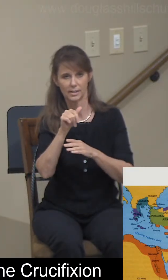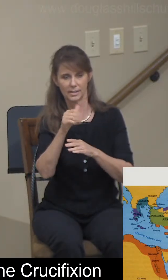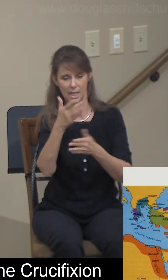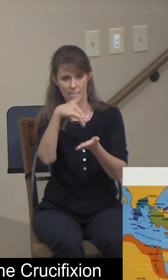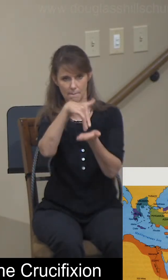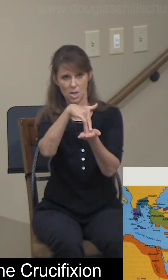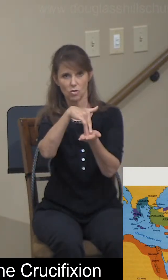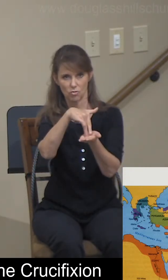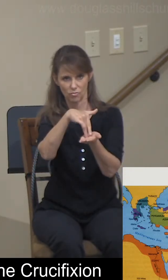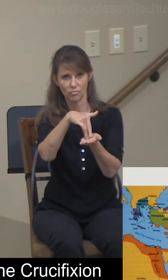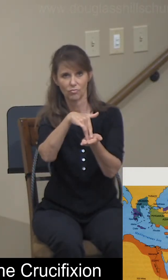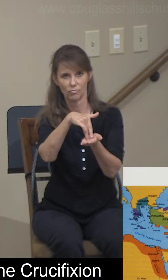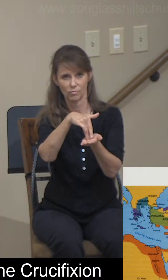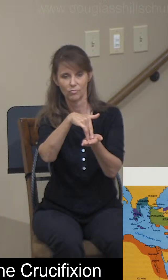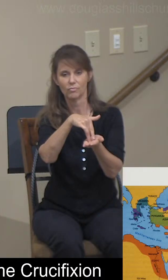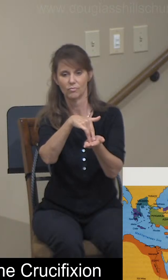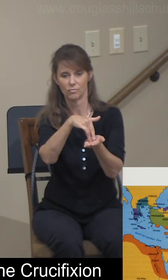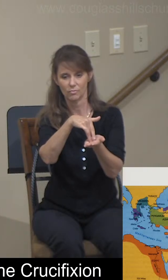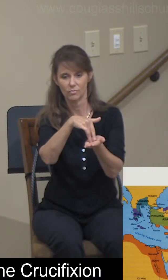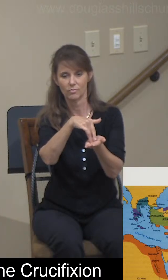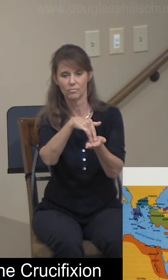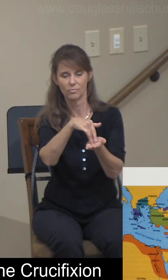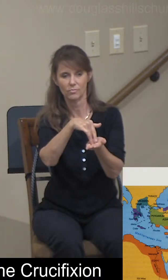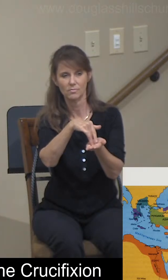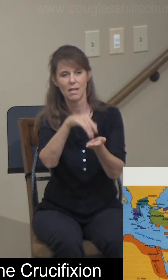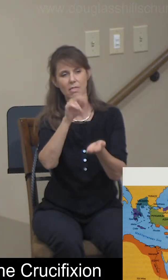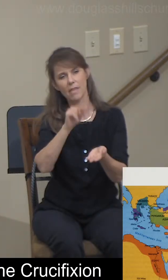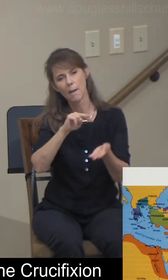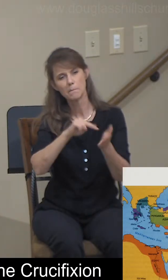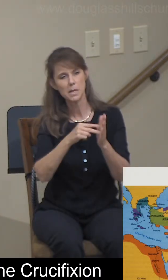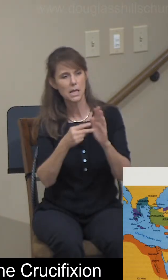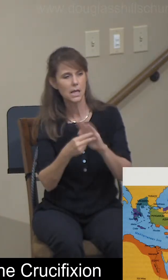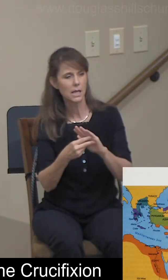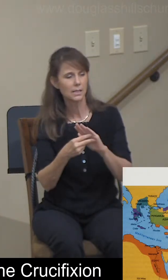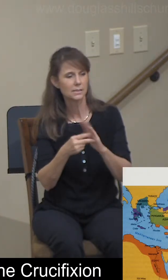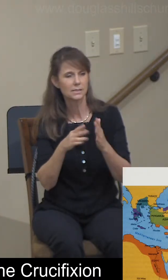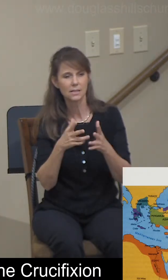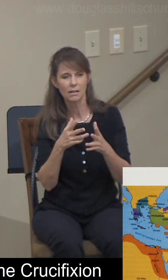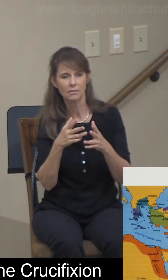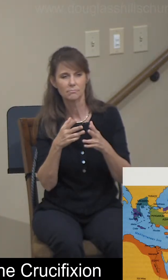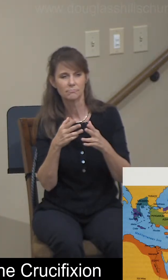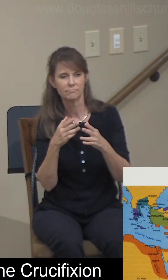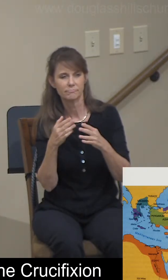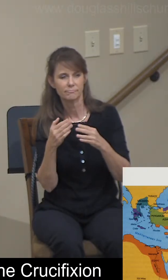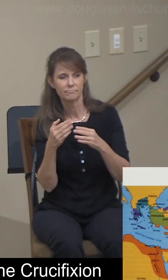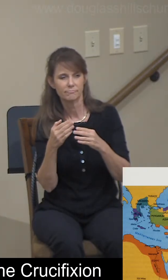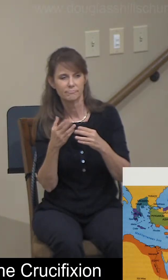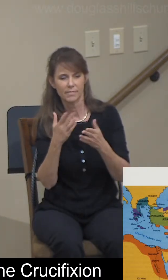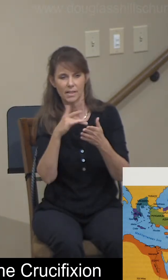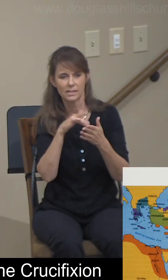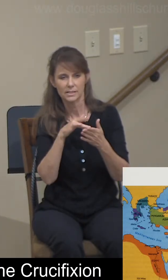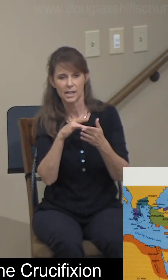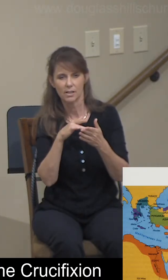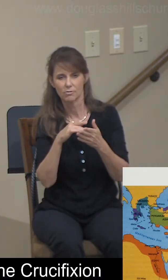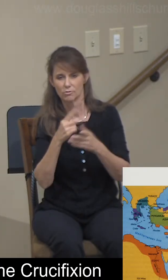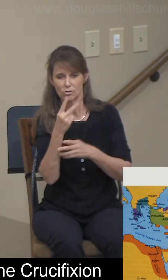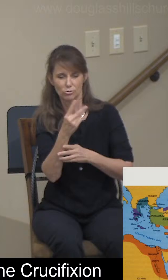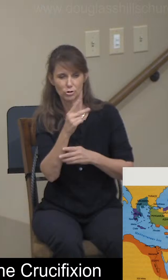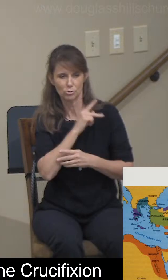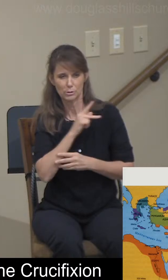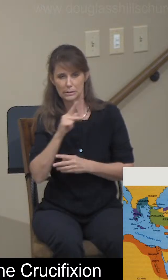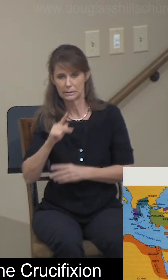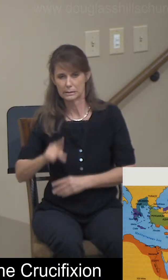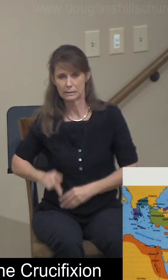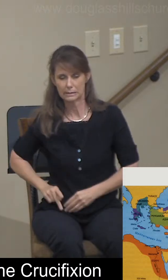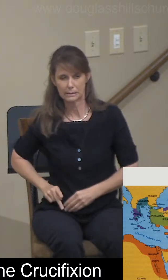that crossroads meant that it was sort of a battle point. It was where the 2 empires and the 2 kingdoms sort of met with